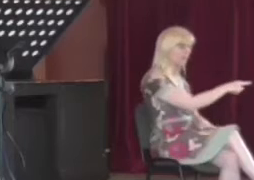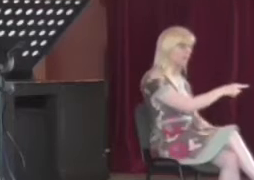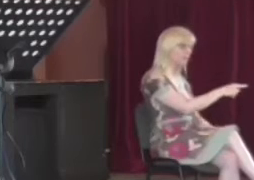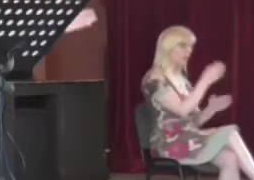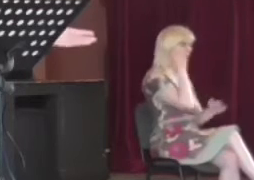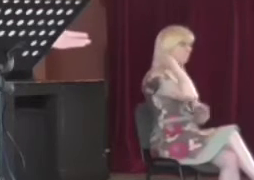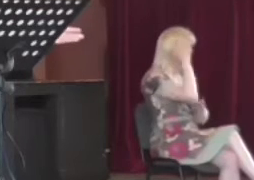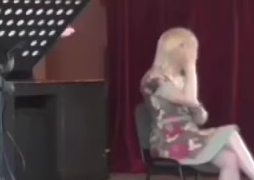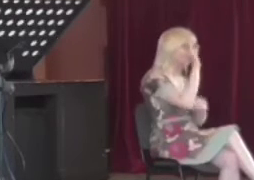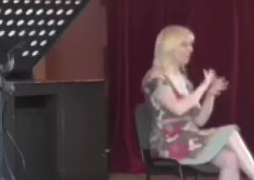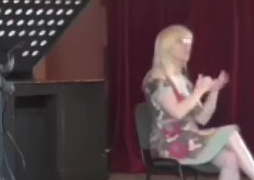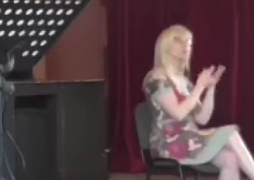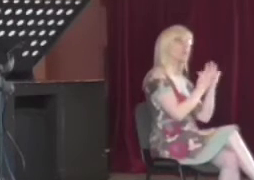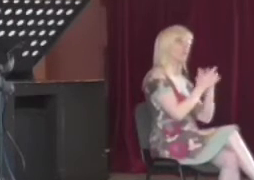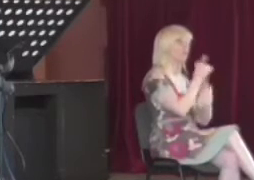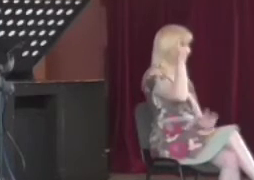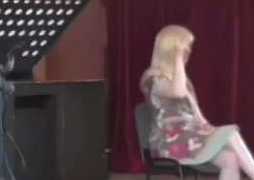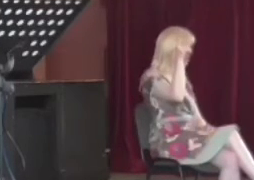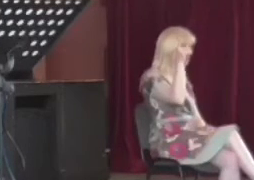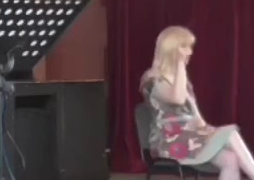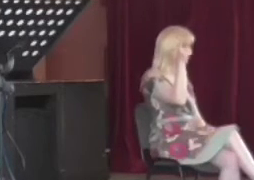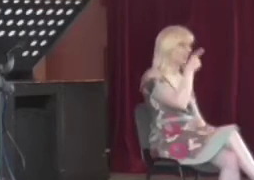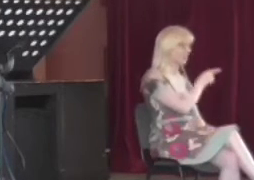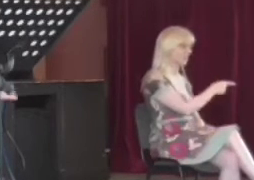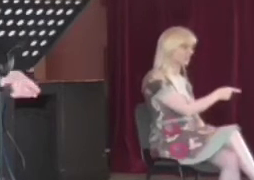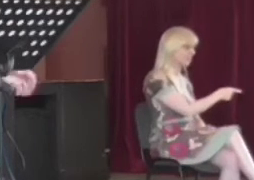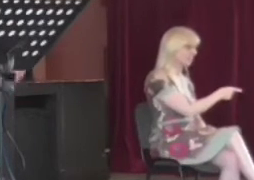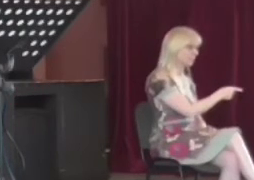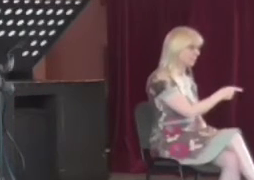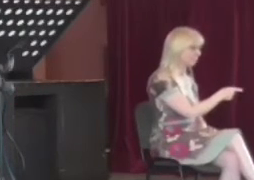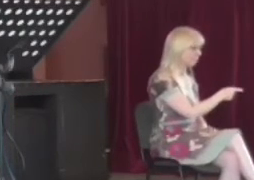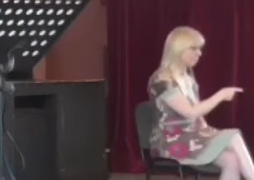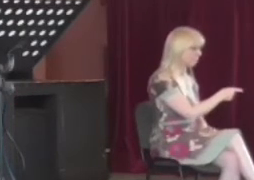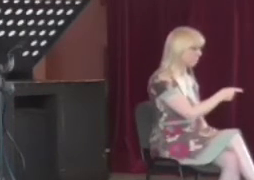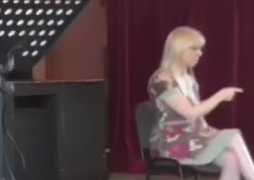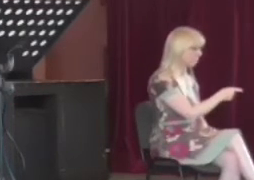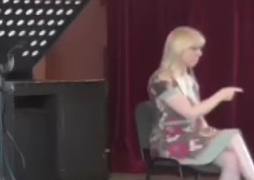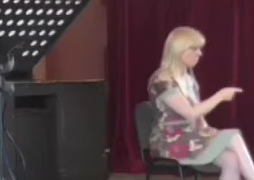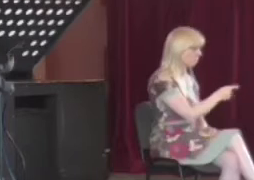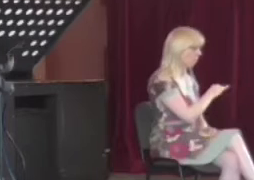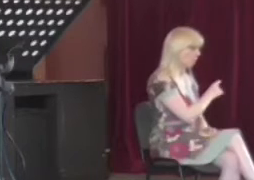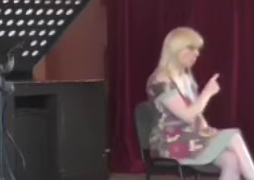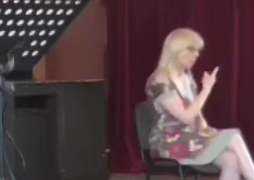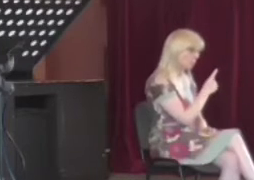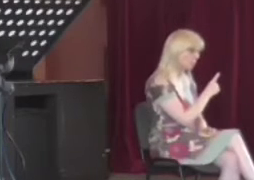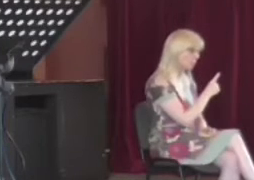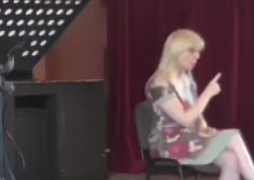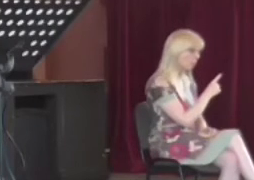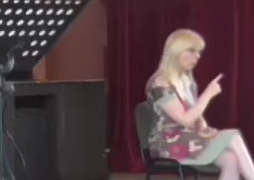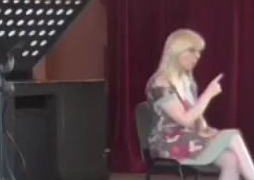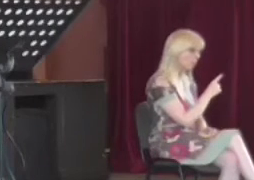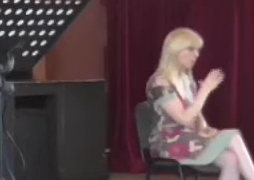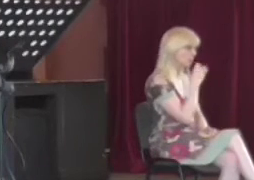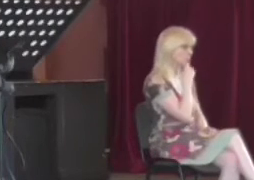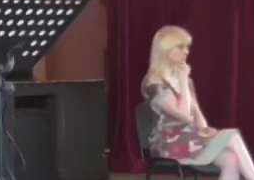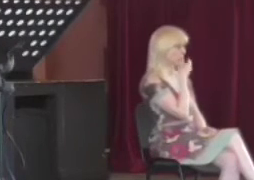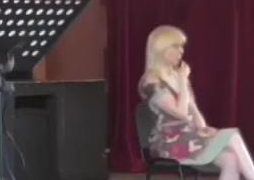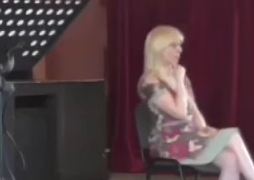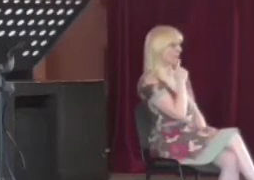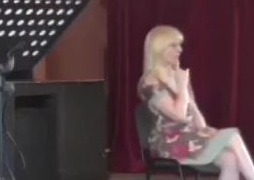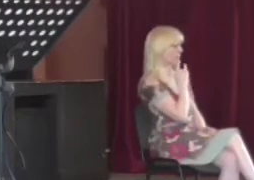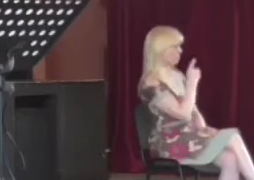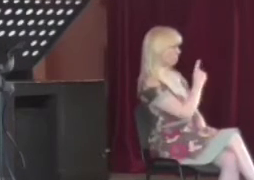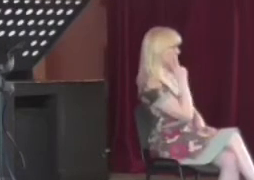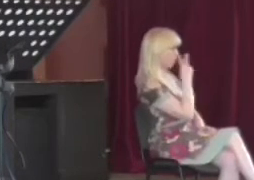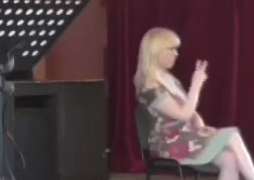had gone by, there was a conspiracy among the Jews to kill him. How ironic. But Saul learned of their plan. Day and night they kept a